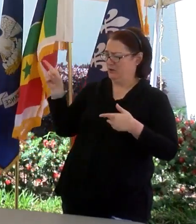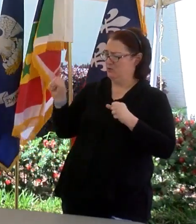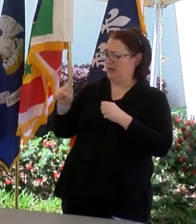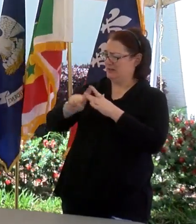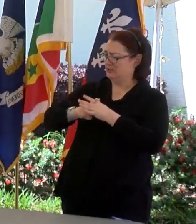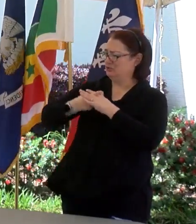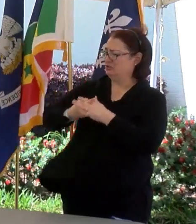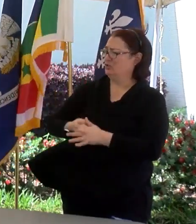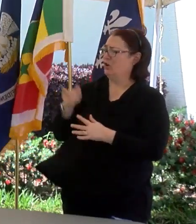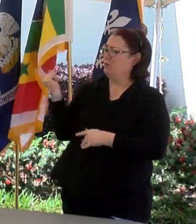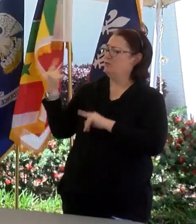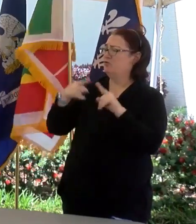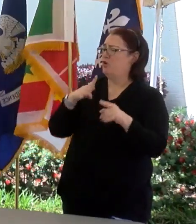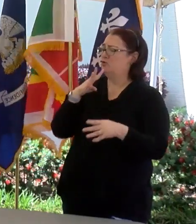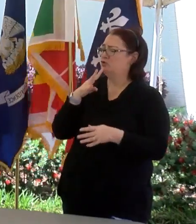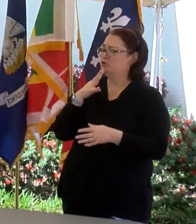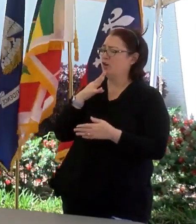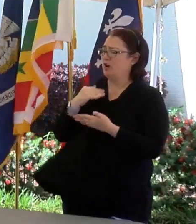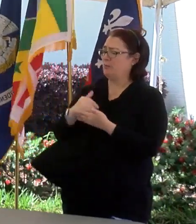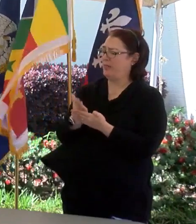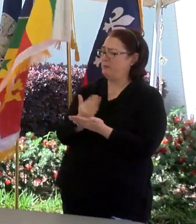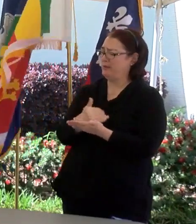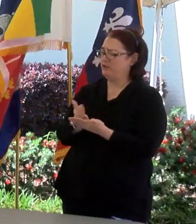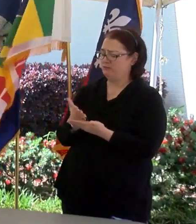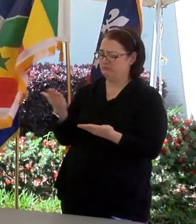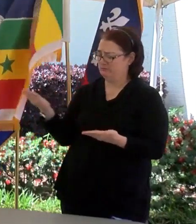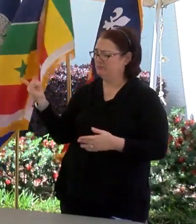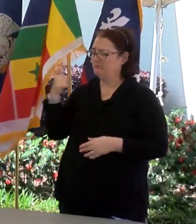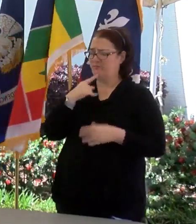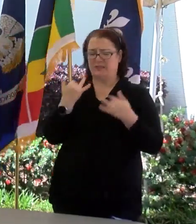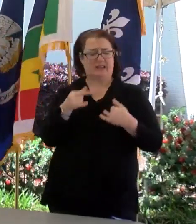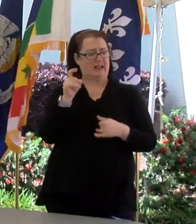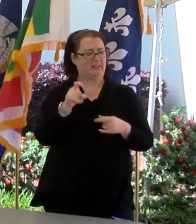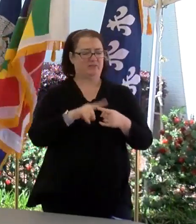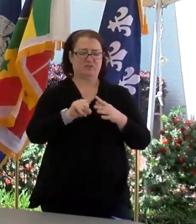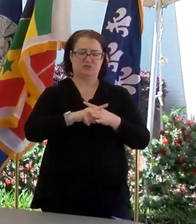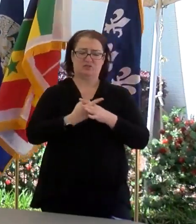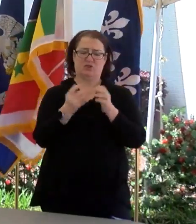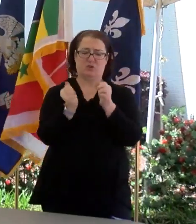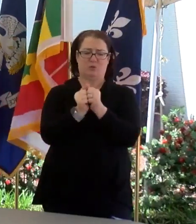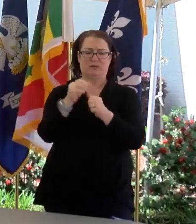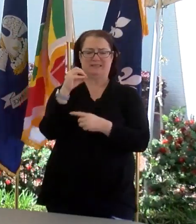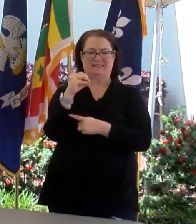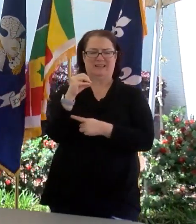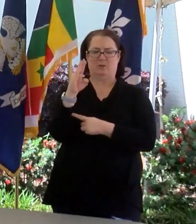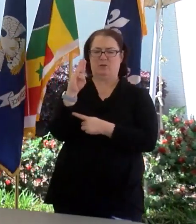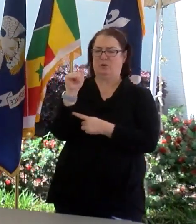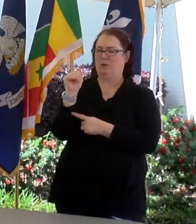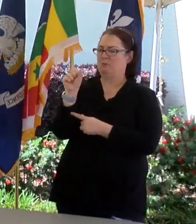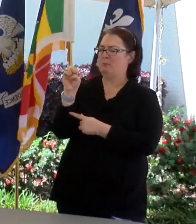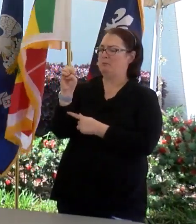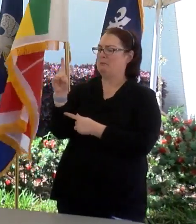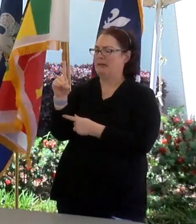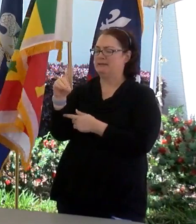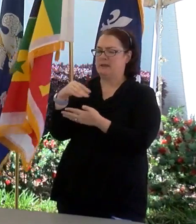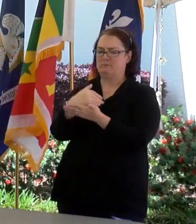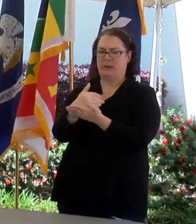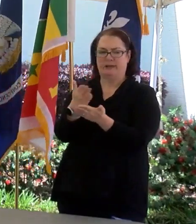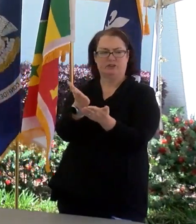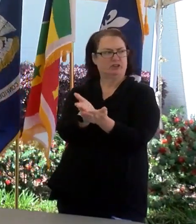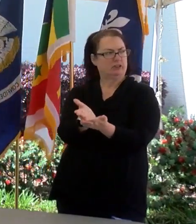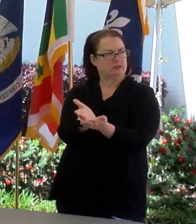you're going in to start talking now? So right now, have to start with the zero-based budgeting. You, you heard that a lot in the last few years. Um, so it's